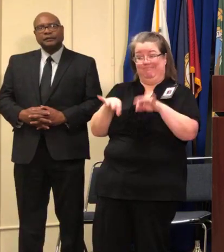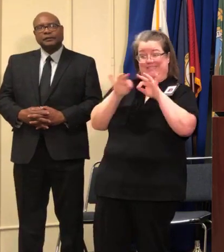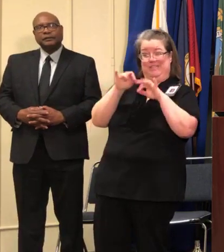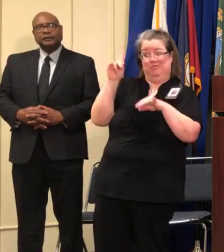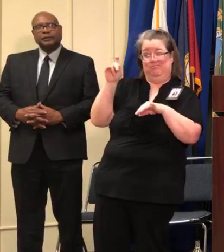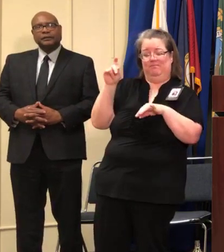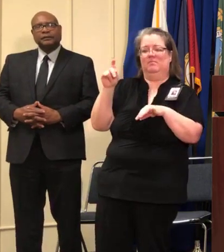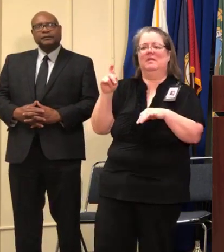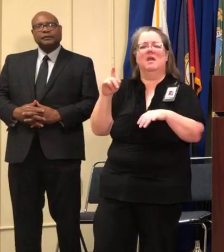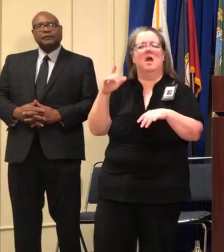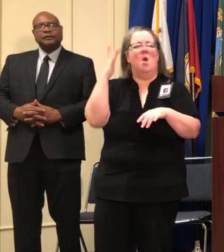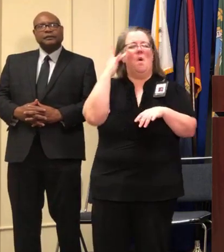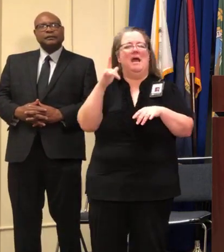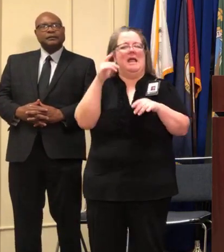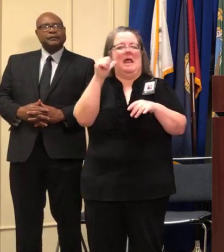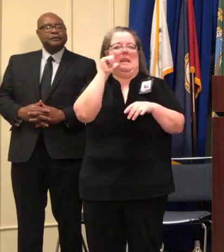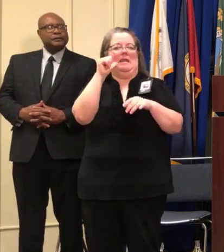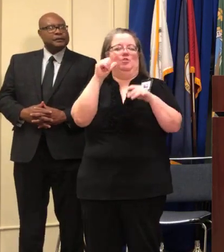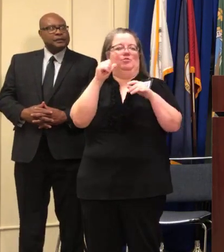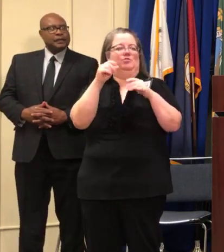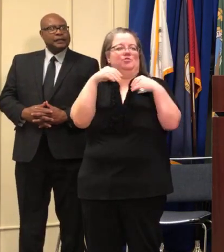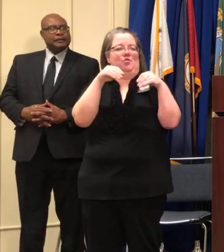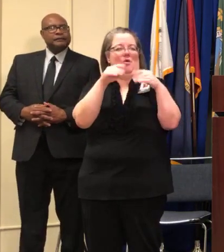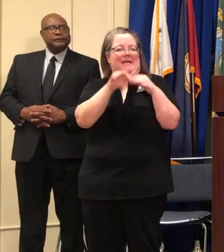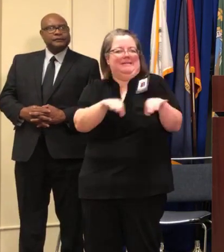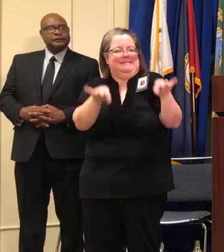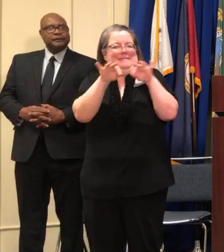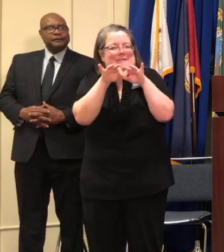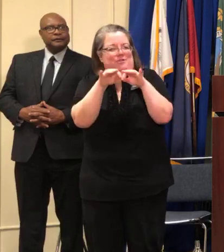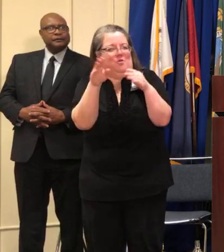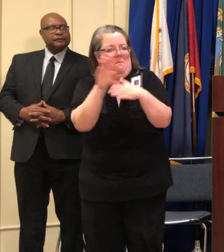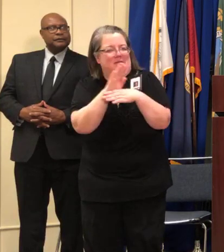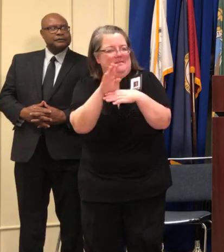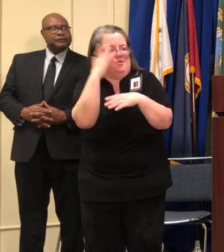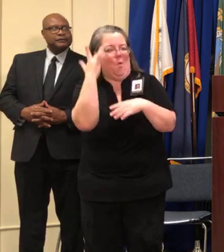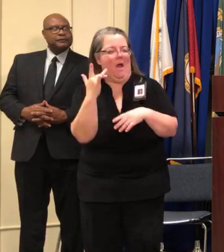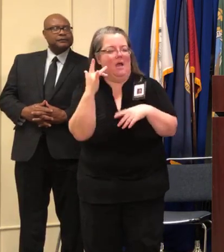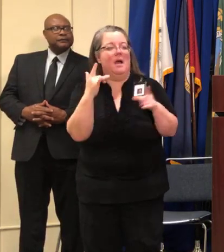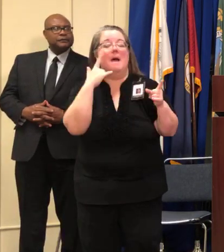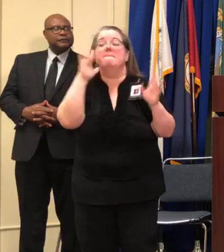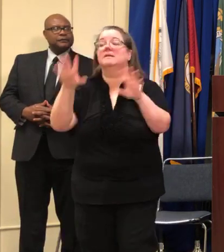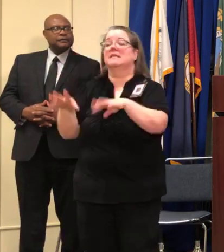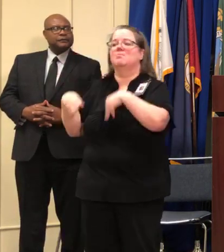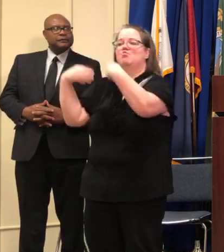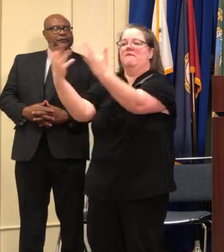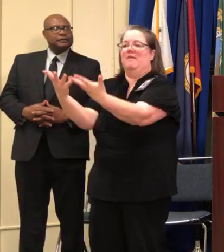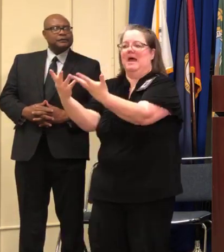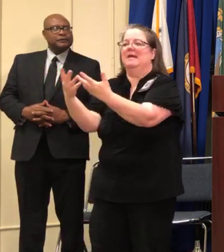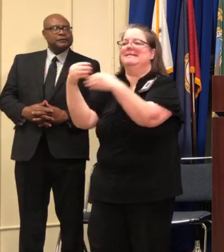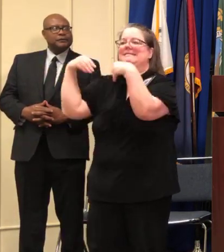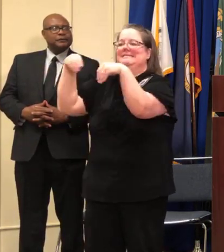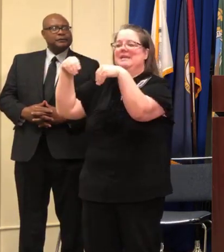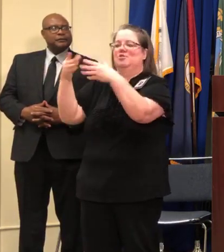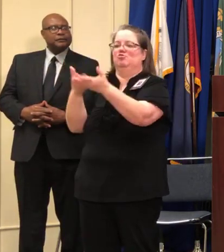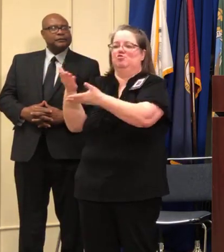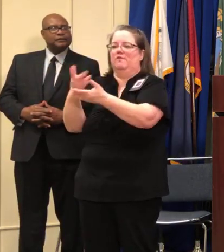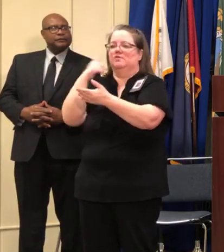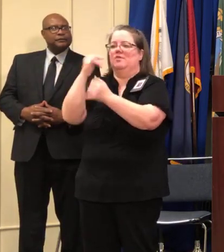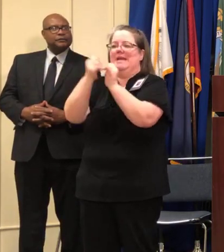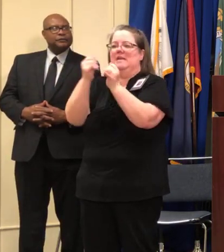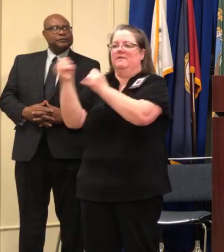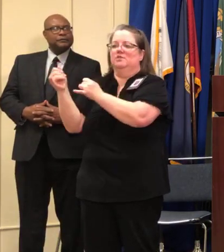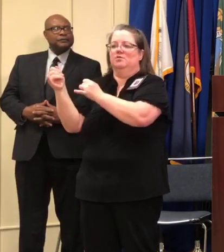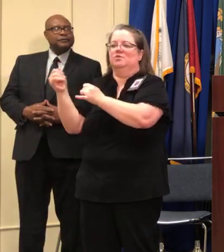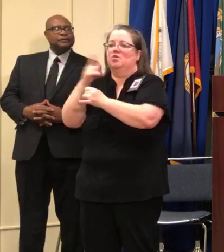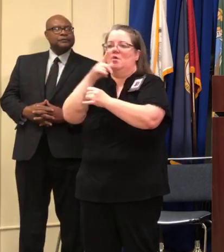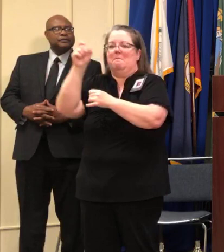store, what makes that an essential business for them to still be open? Because they do provide a sales service to individuals who may